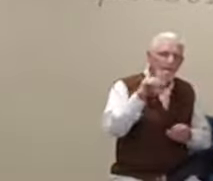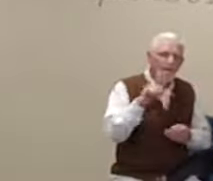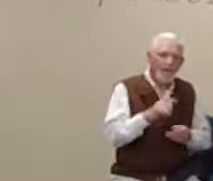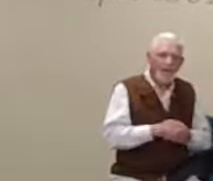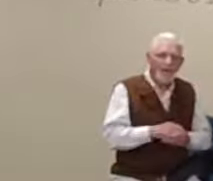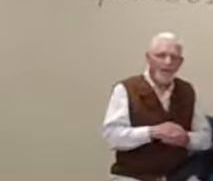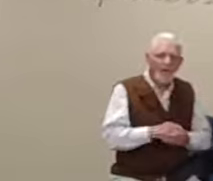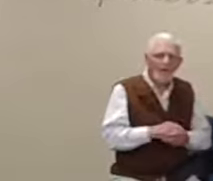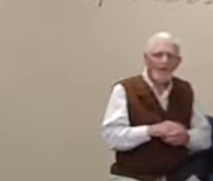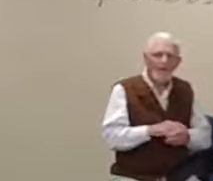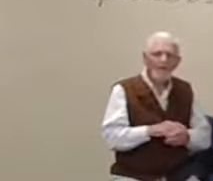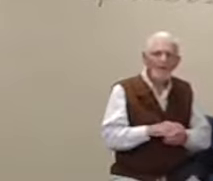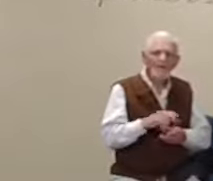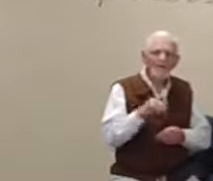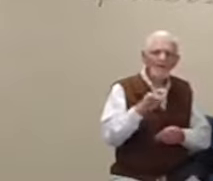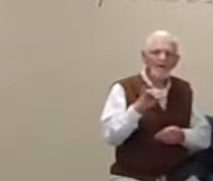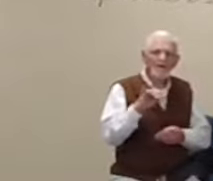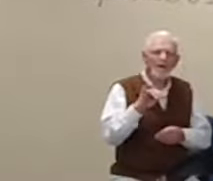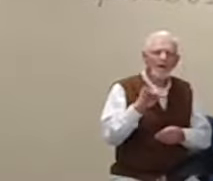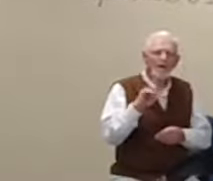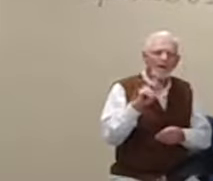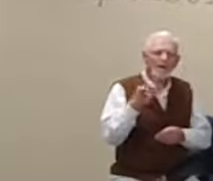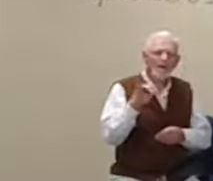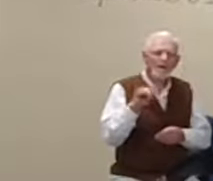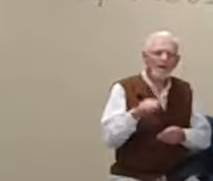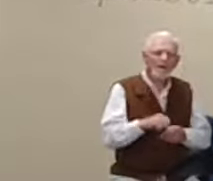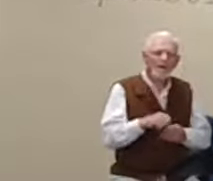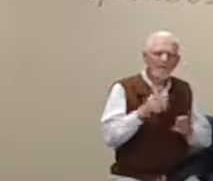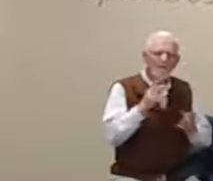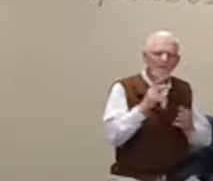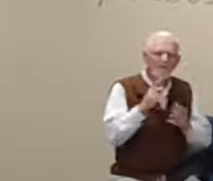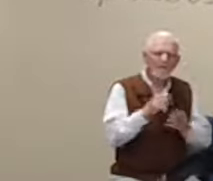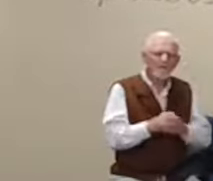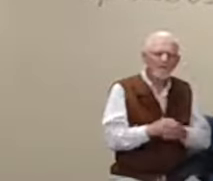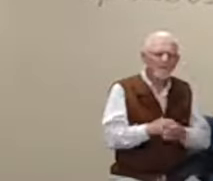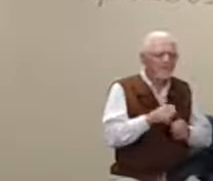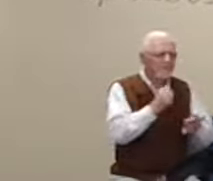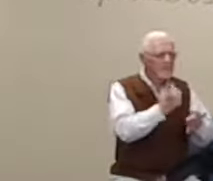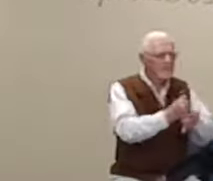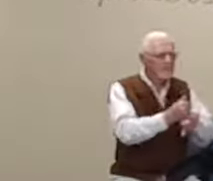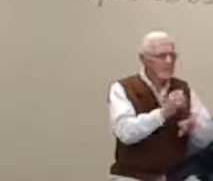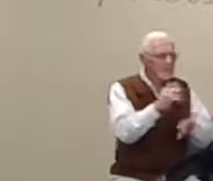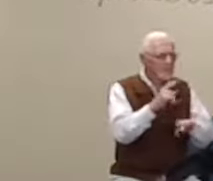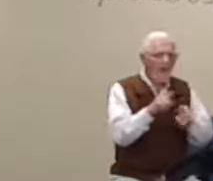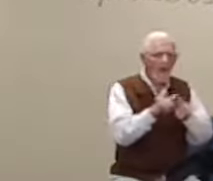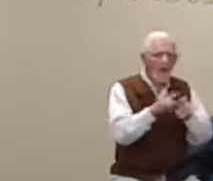Thessalonica for 3 weeks, right? And since Paul could plant a church in 3 weeks, so should you.